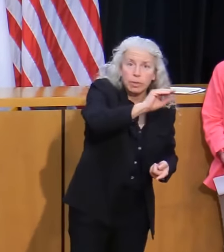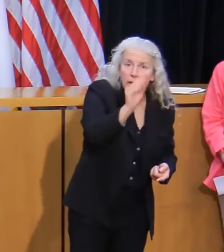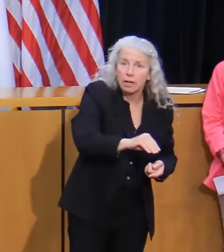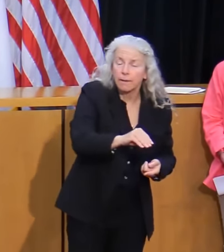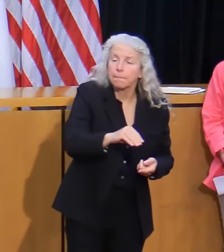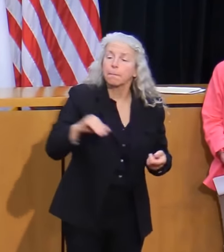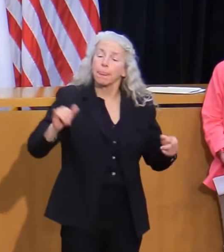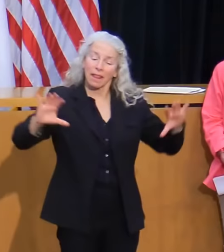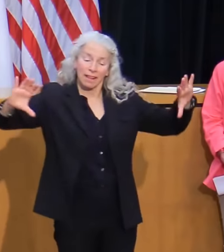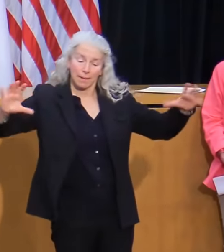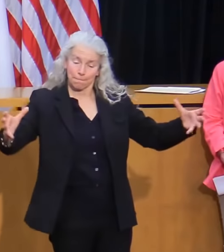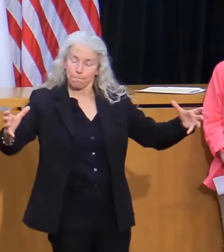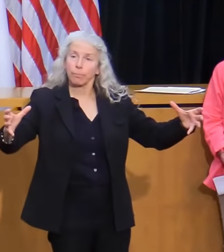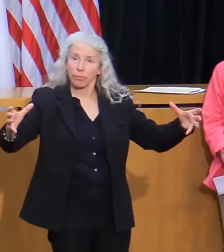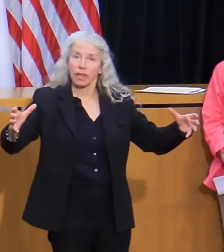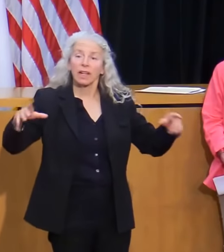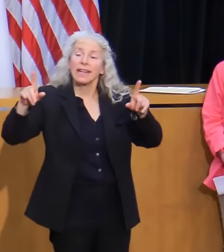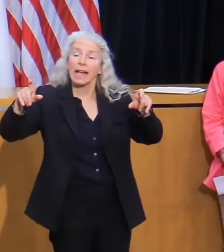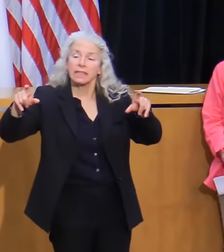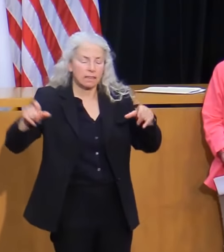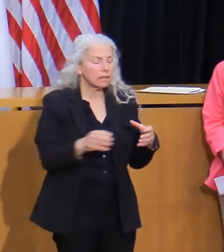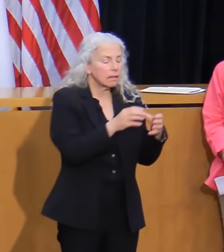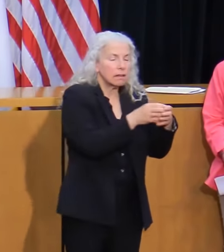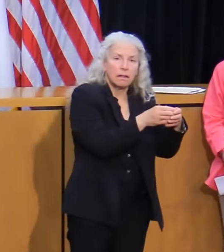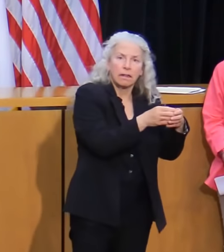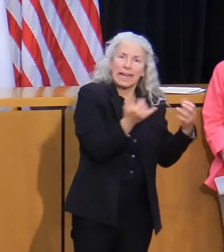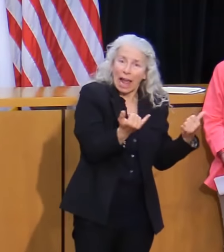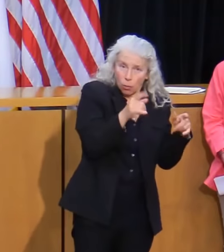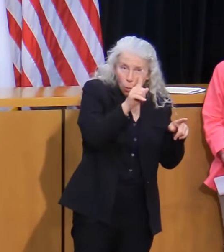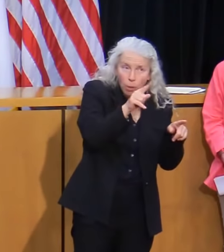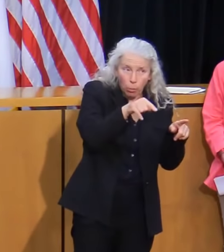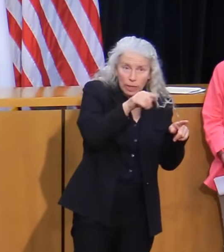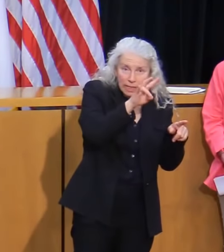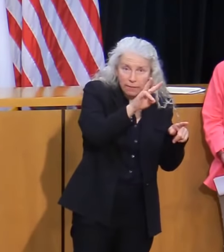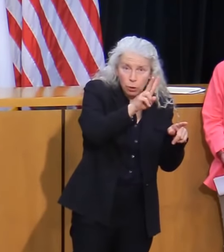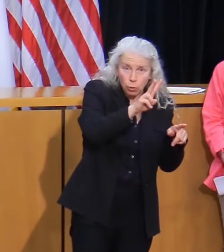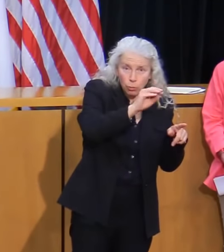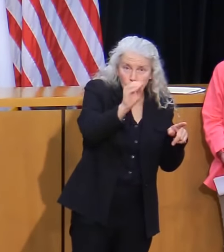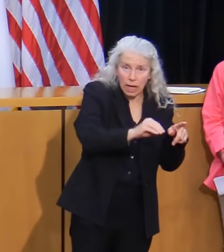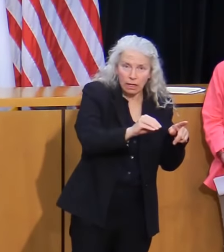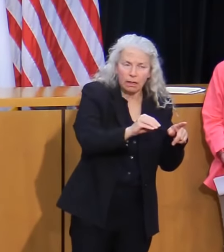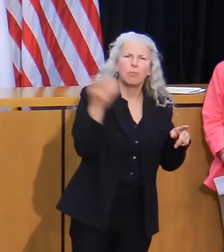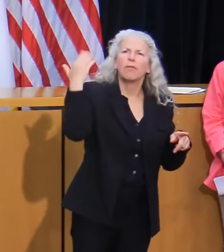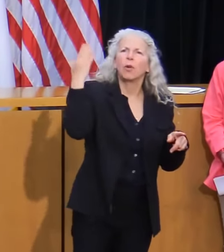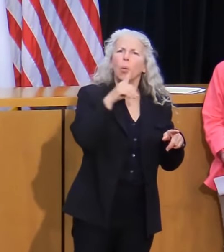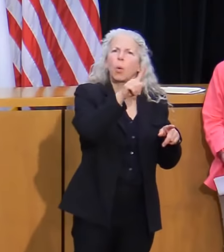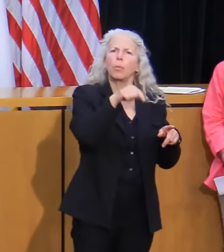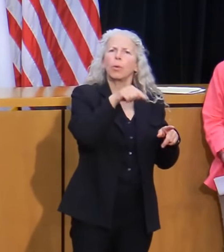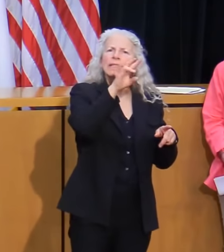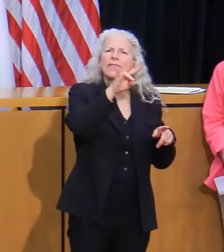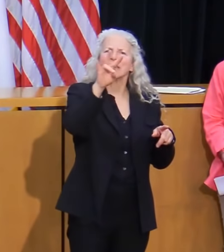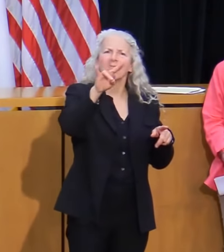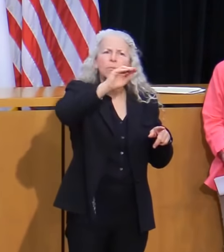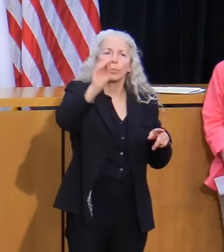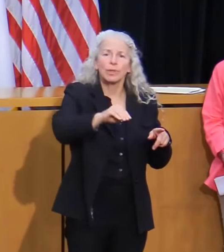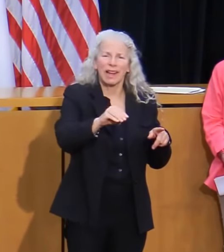cases dropped by half a percentage point to 1.72%, one of the lowest levels we've seen since last